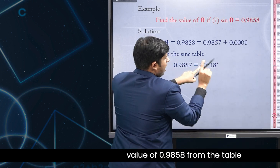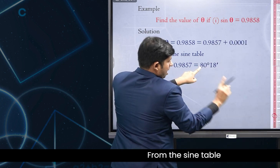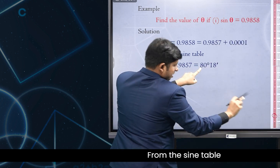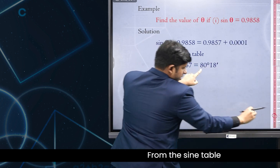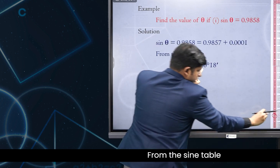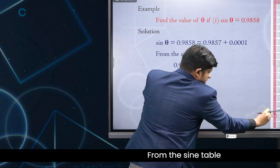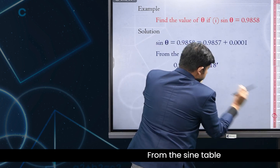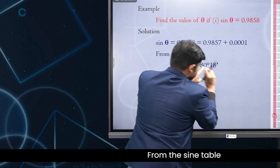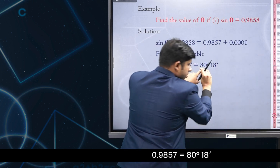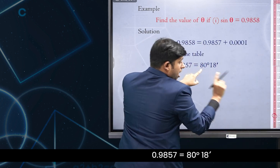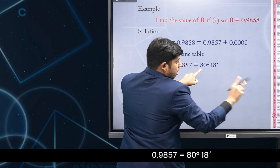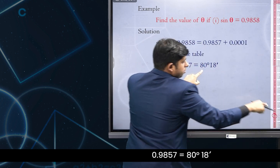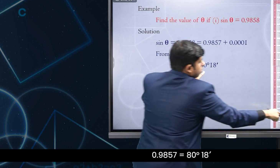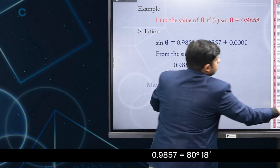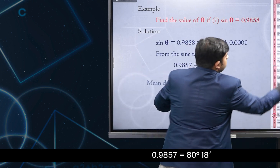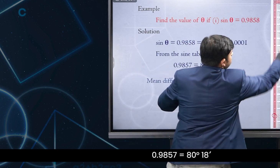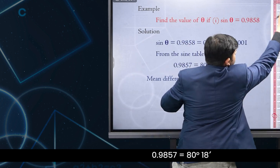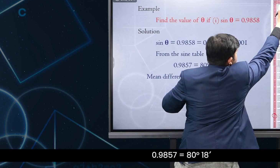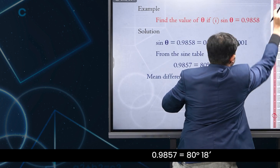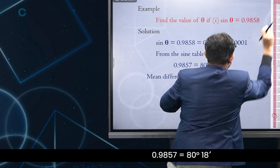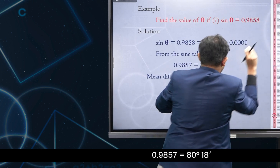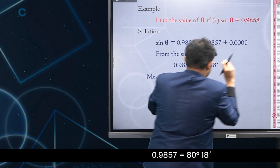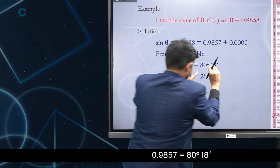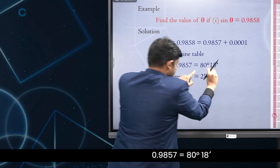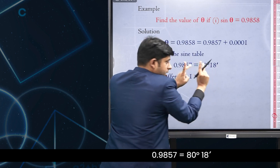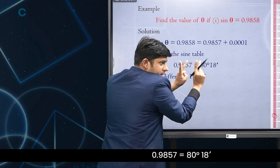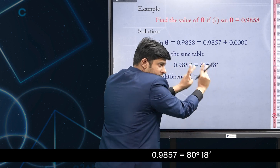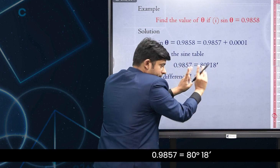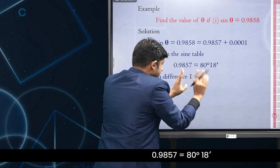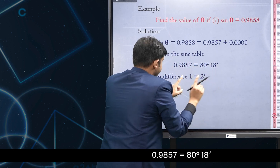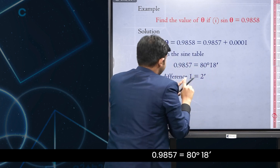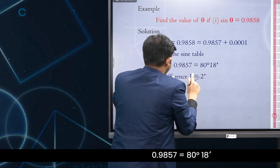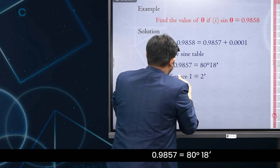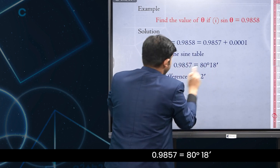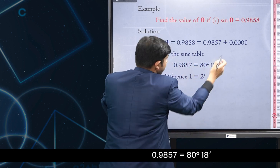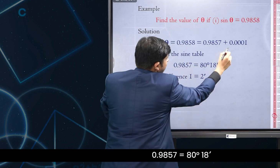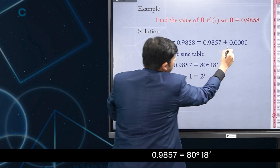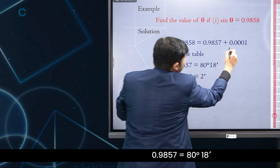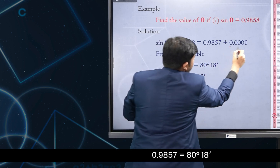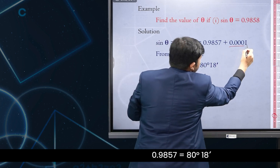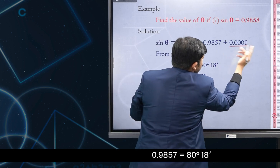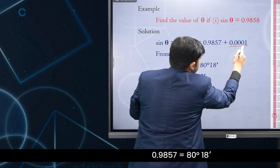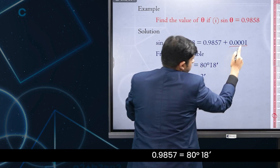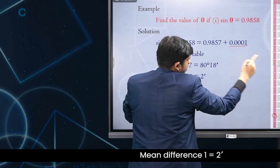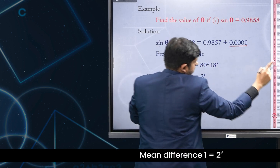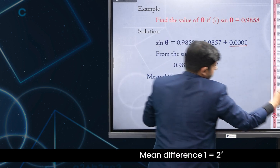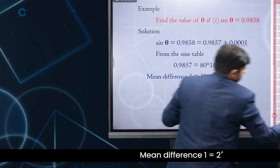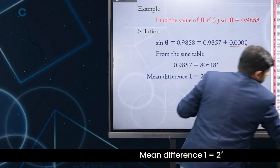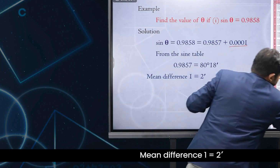From the sine table, 0.9857 is equal to 80 degrees 18 minutes and mean difference